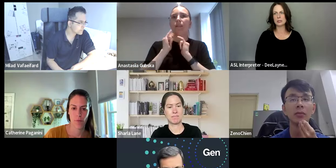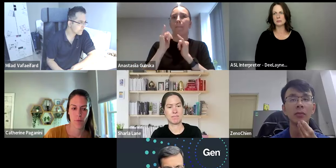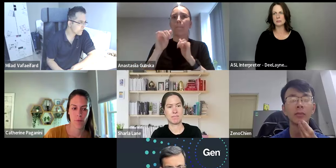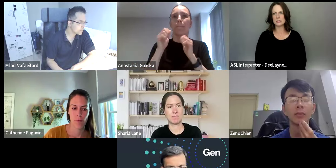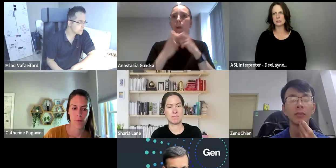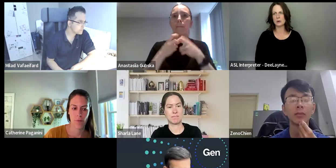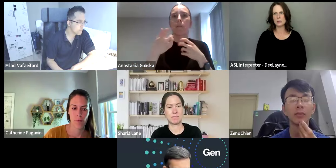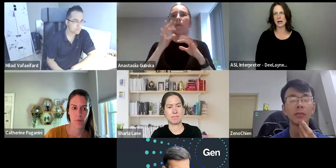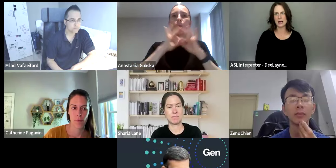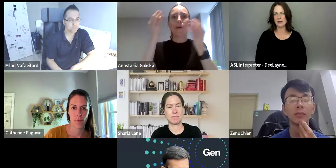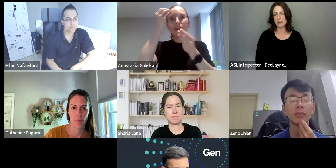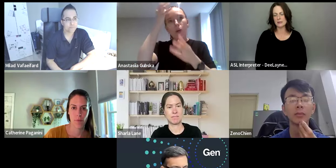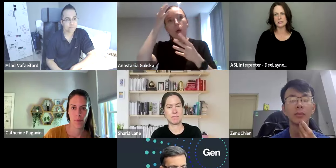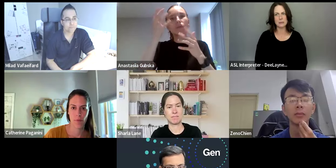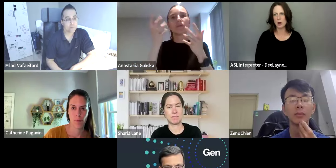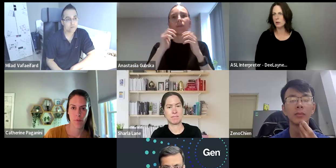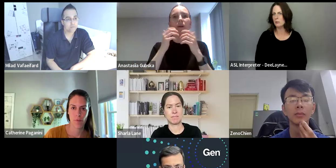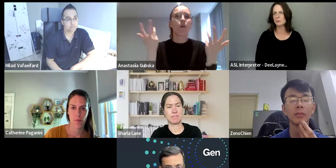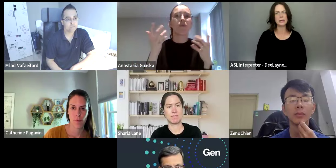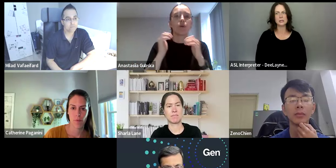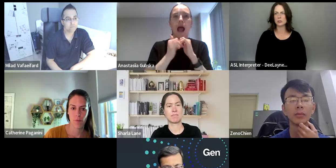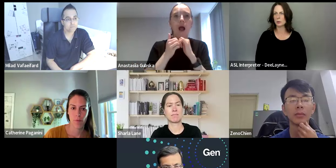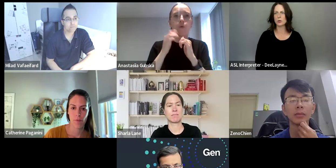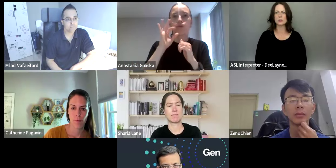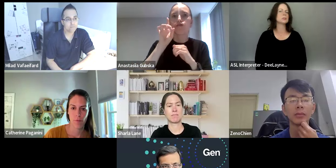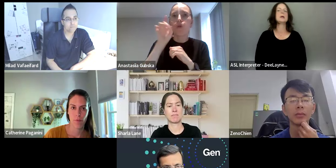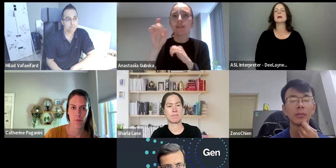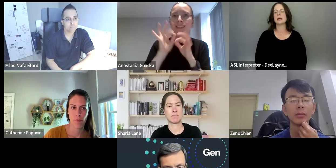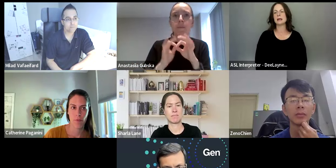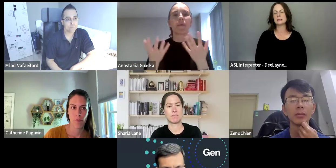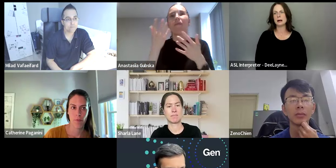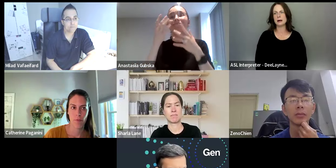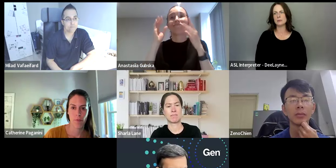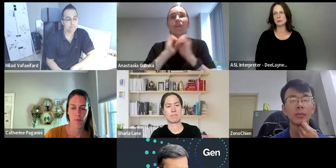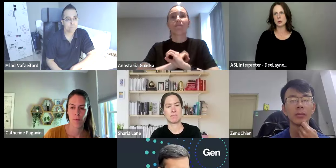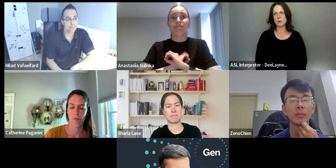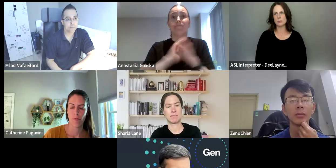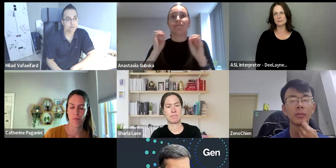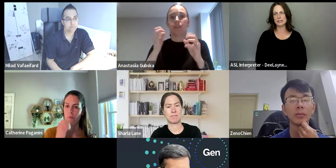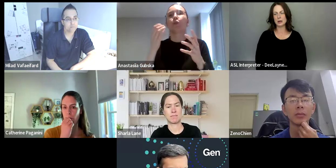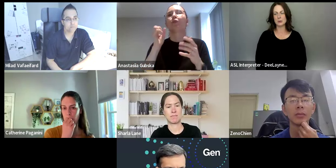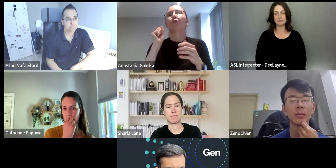Another person says, oh, yeah, I'm having the same problem getting interpreters, and